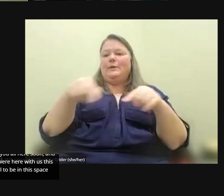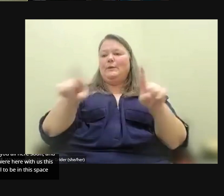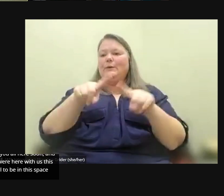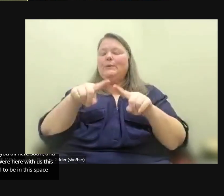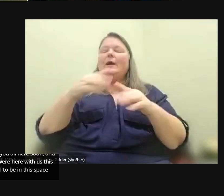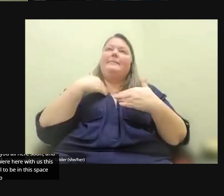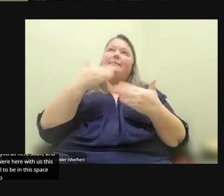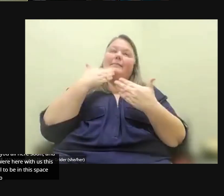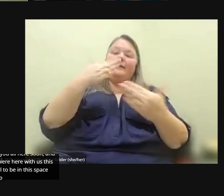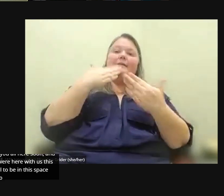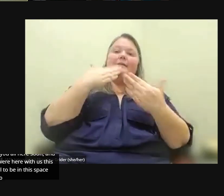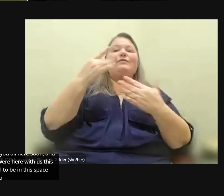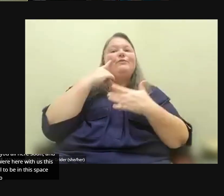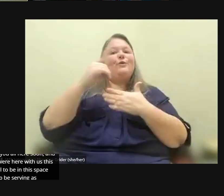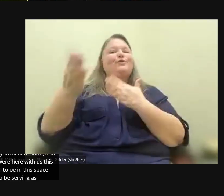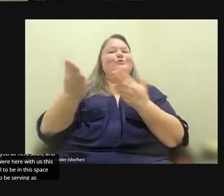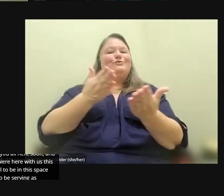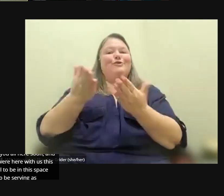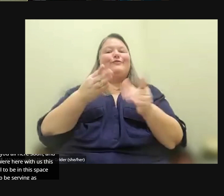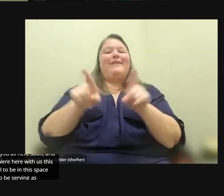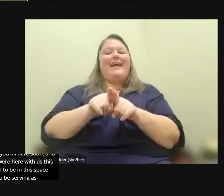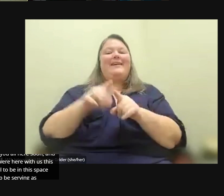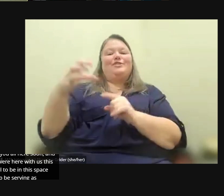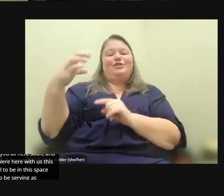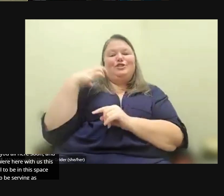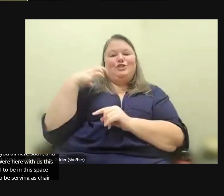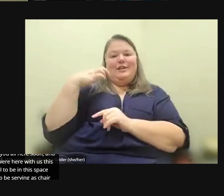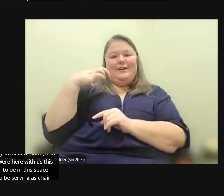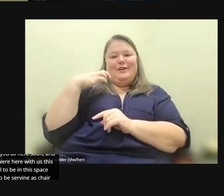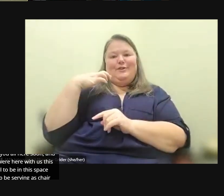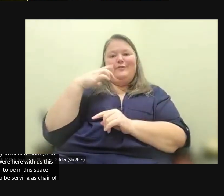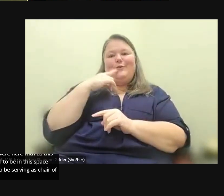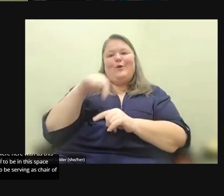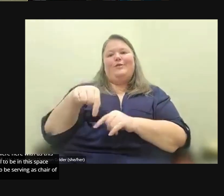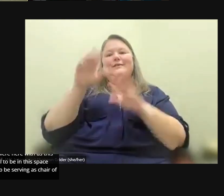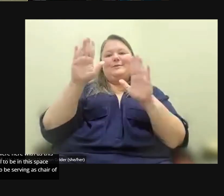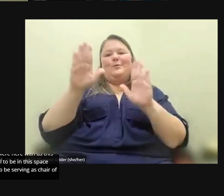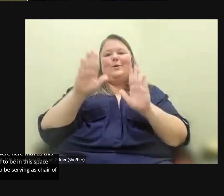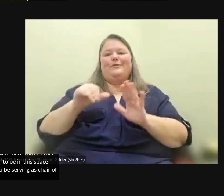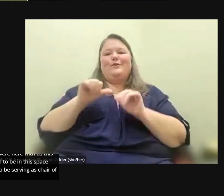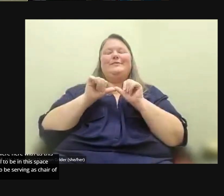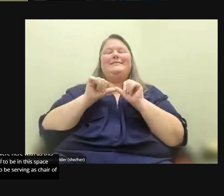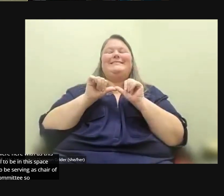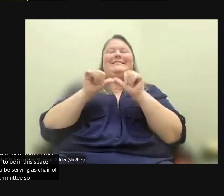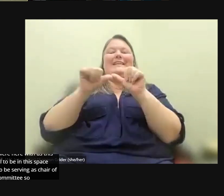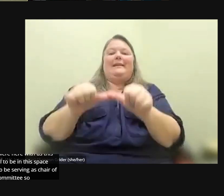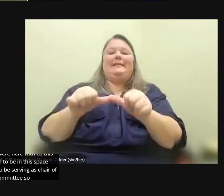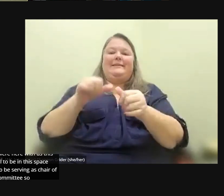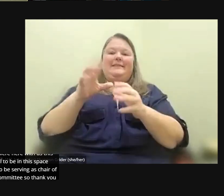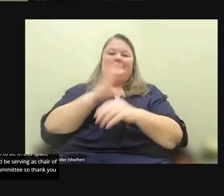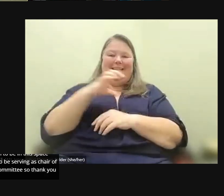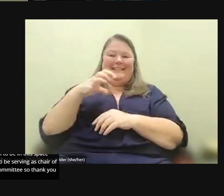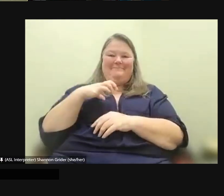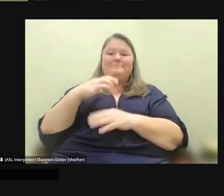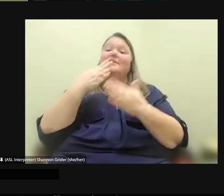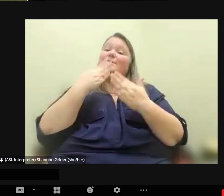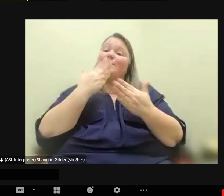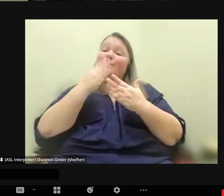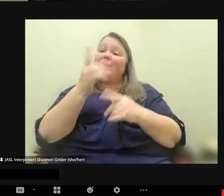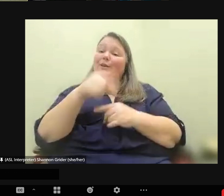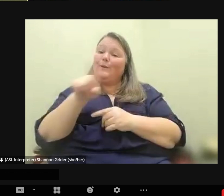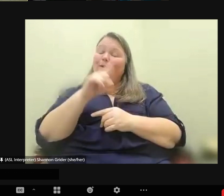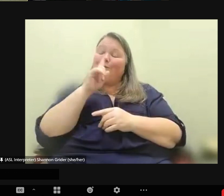be serving as chair of such a wonderful standing committee. So thank you all for all that you do and